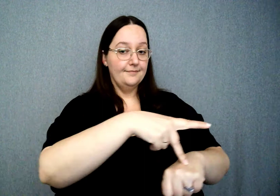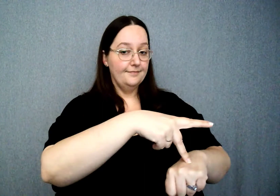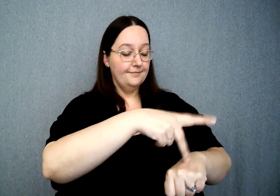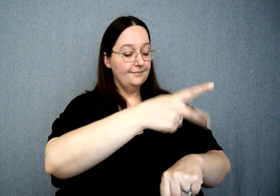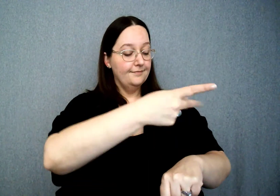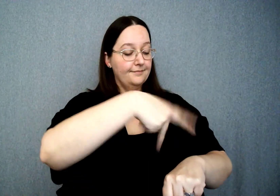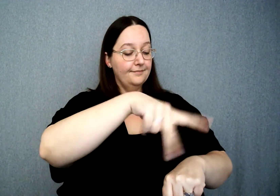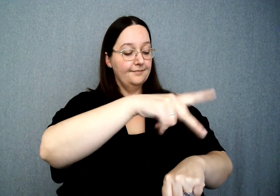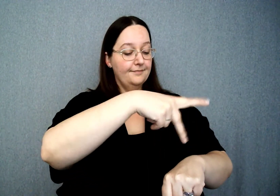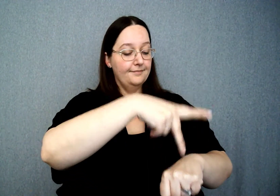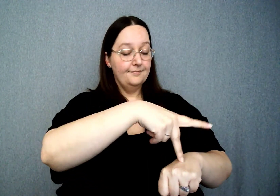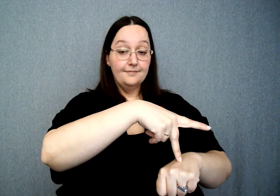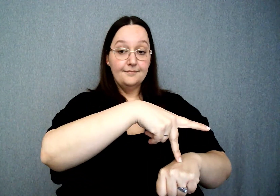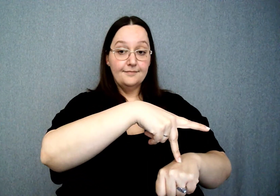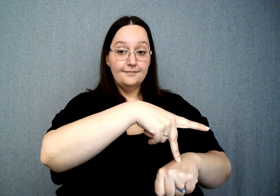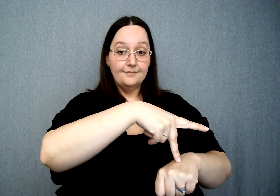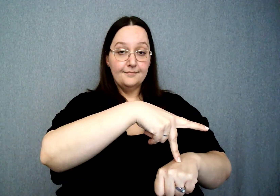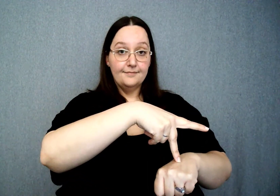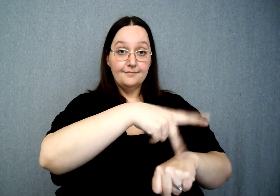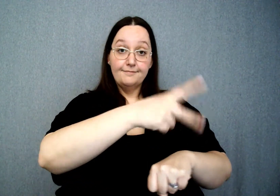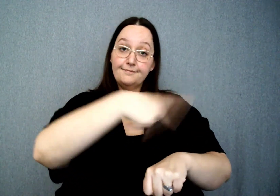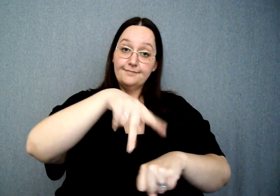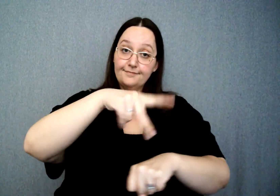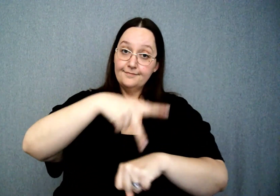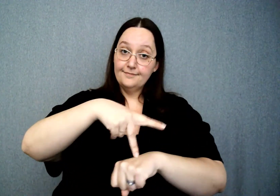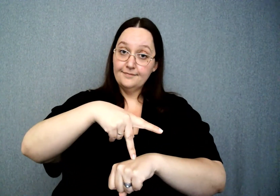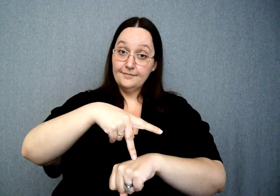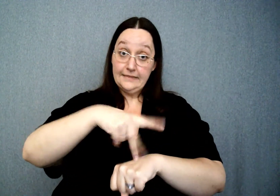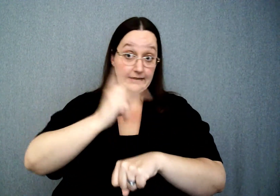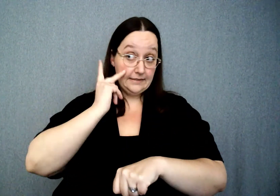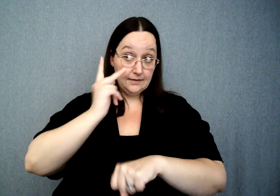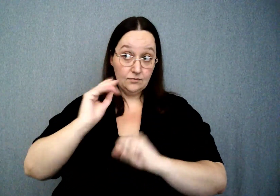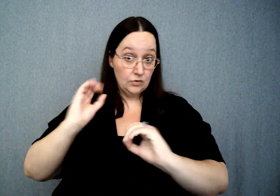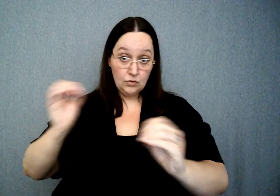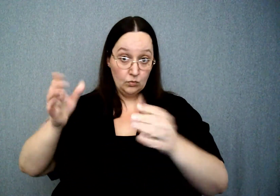Principal. You're going to have a P, circle, and tap your middle finger on the top of your non-dominant